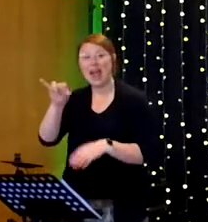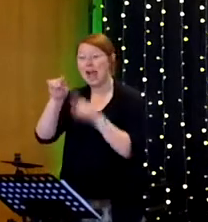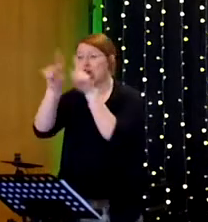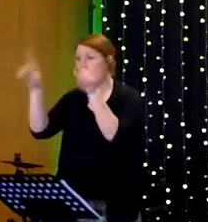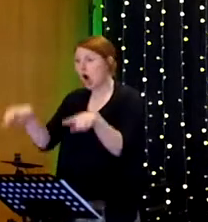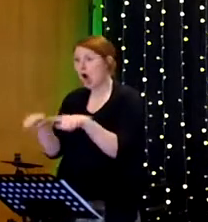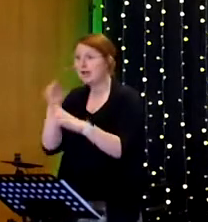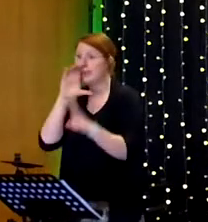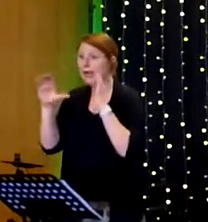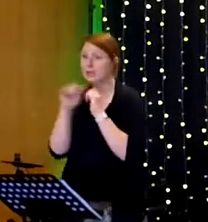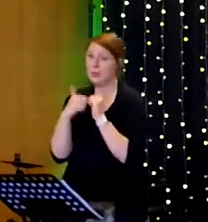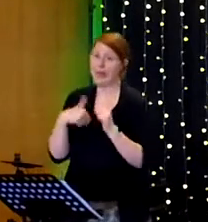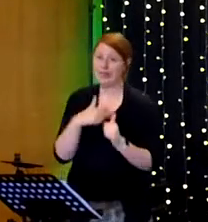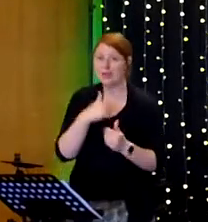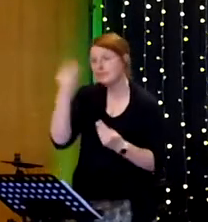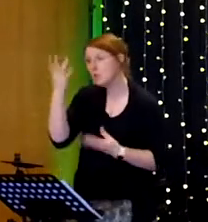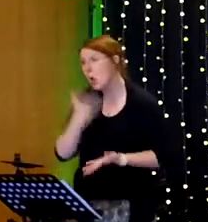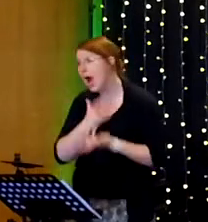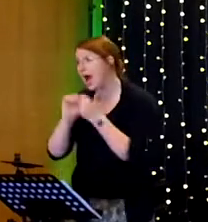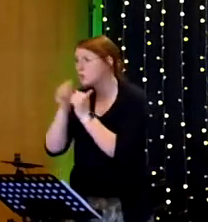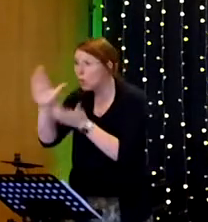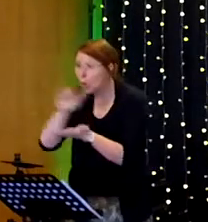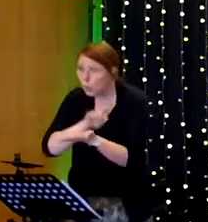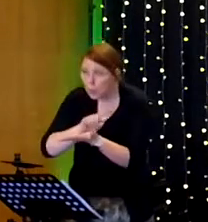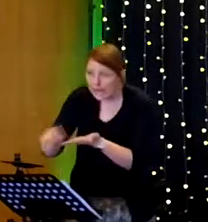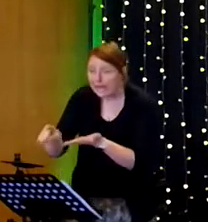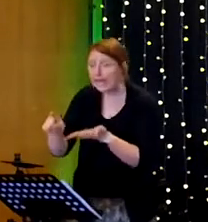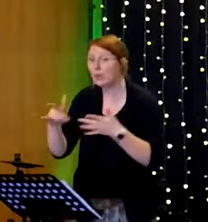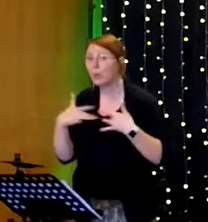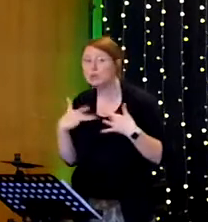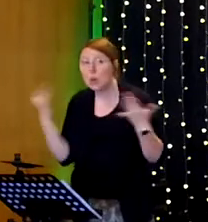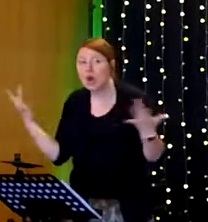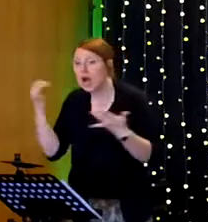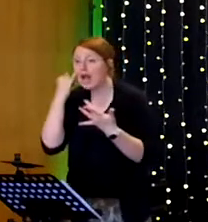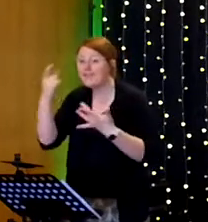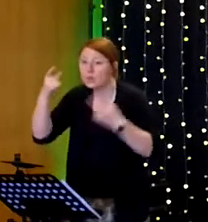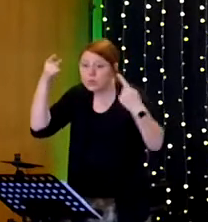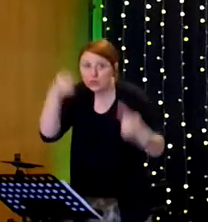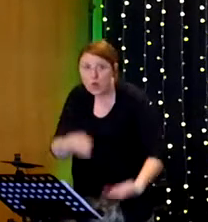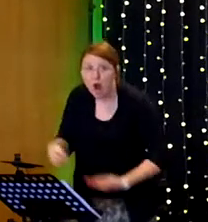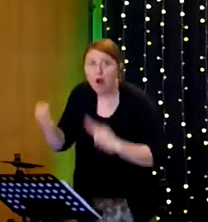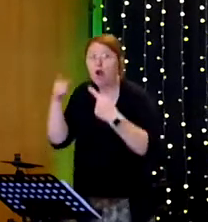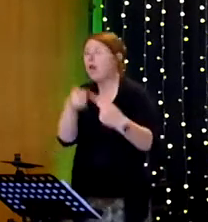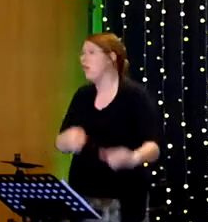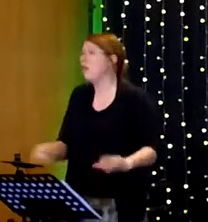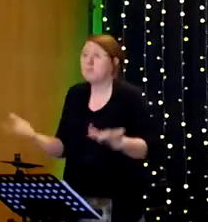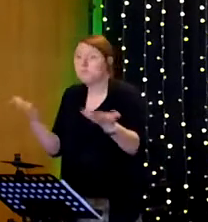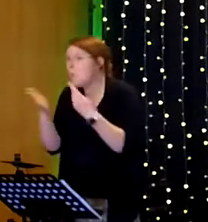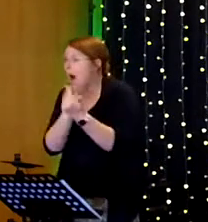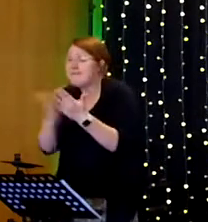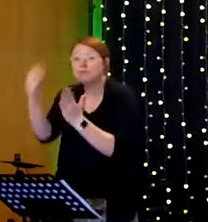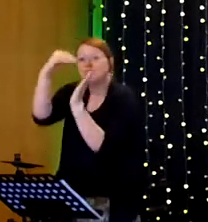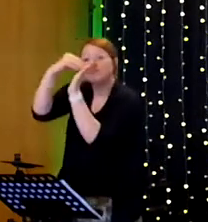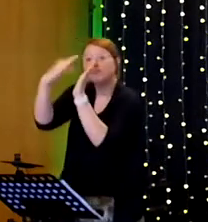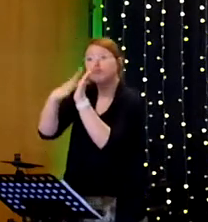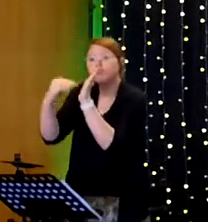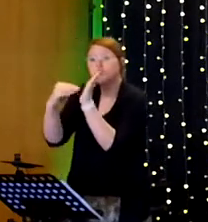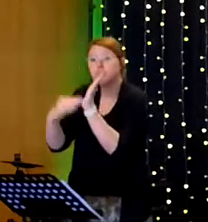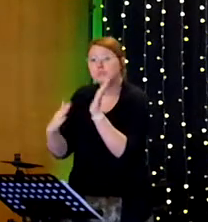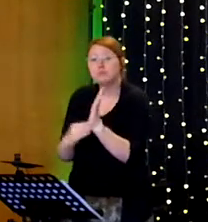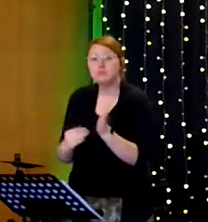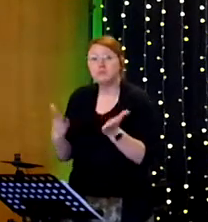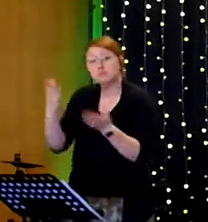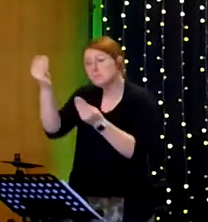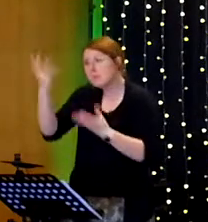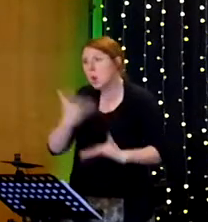your week's going, what's going on. If you have a celebration, if you have something that you're struggling with, you're allowing us to be able to just